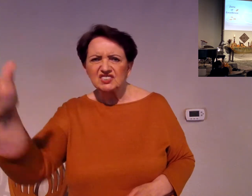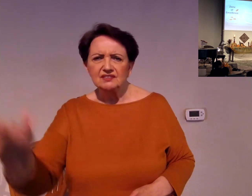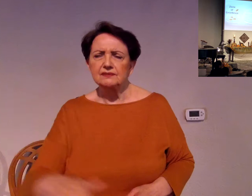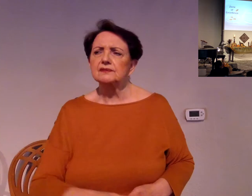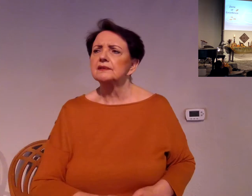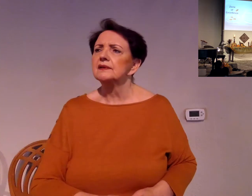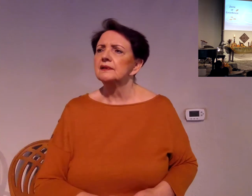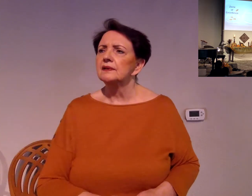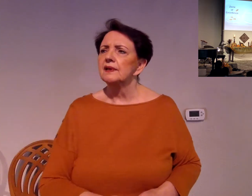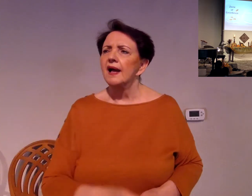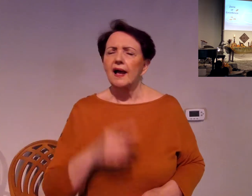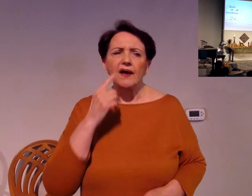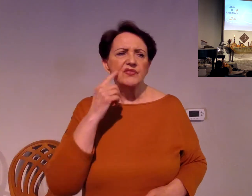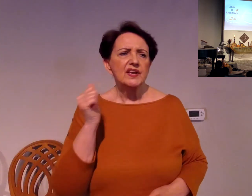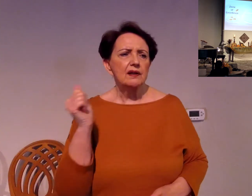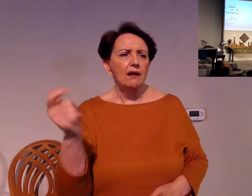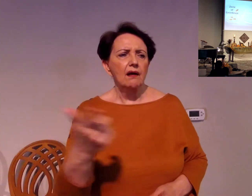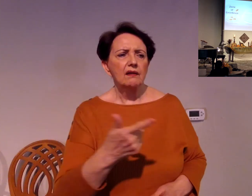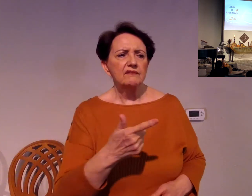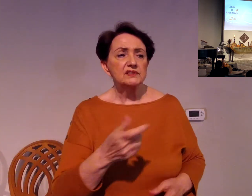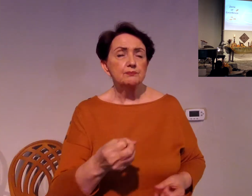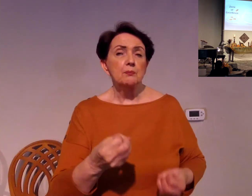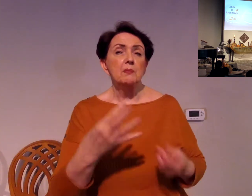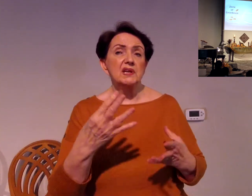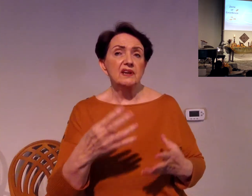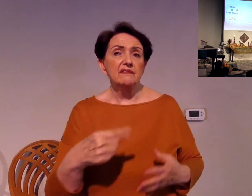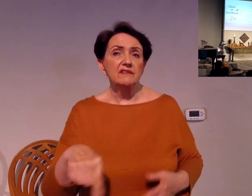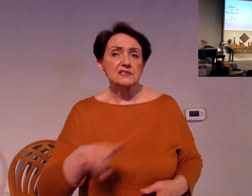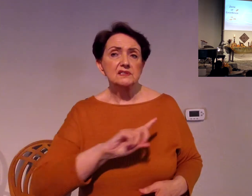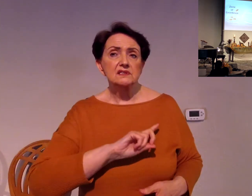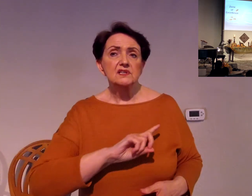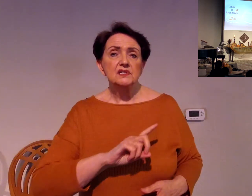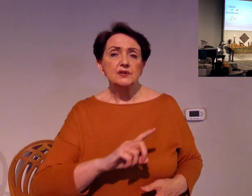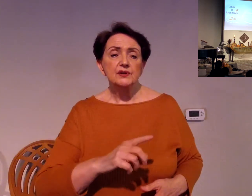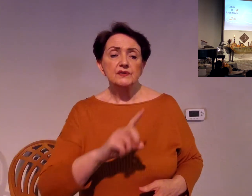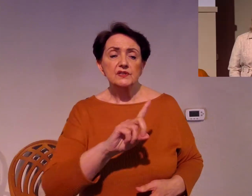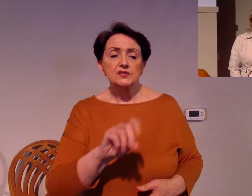I bet a lot of us right now are in the zone of excellence.